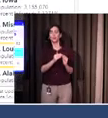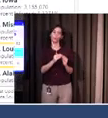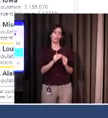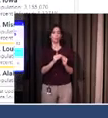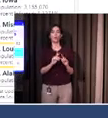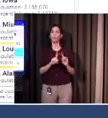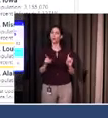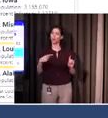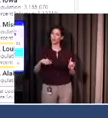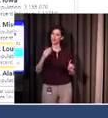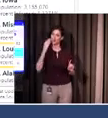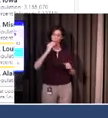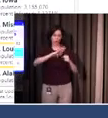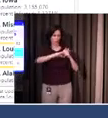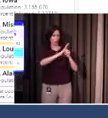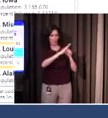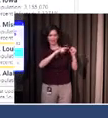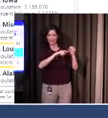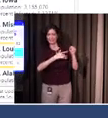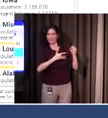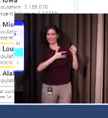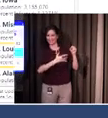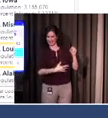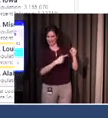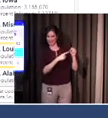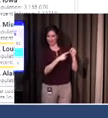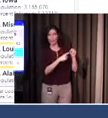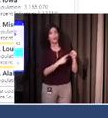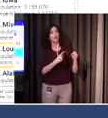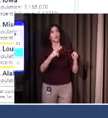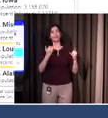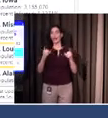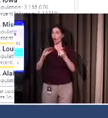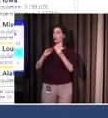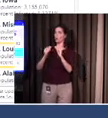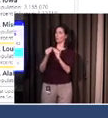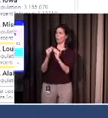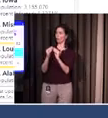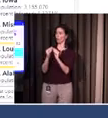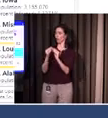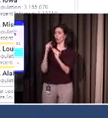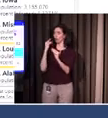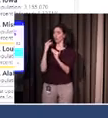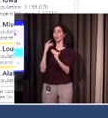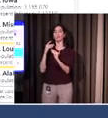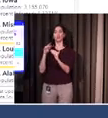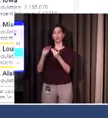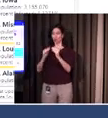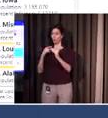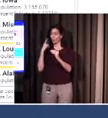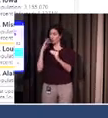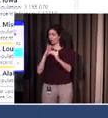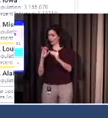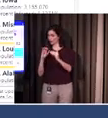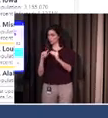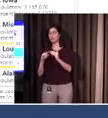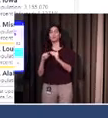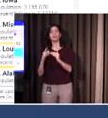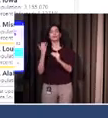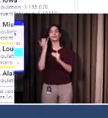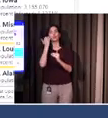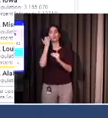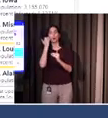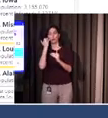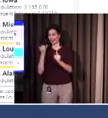this pandemic is such that you're always worse off than your current numbers show, because it takes 2 weeks for whatever